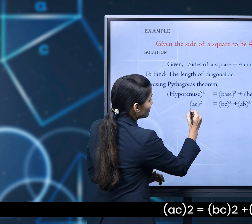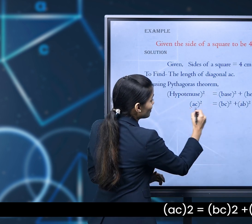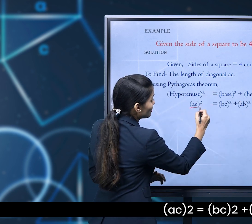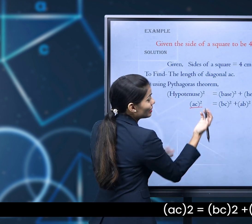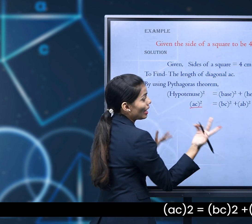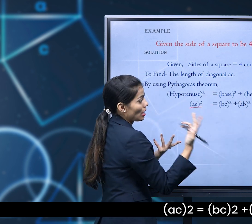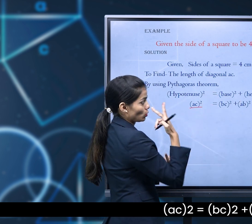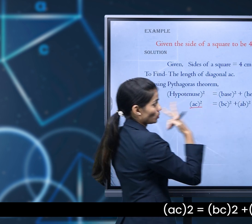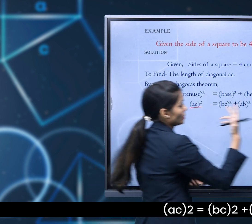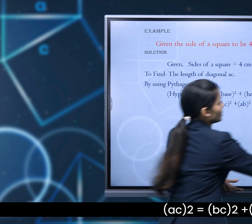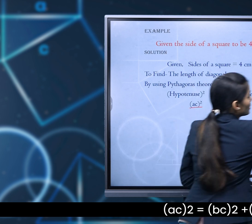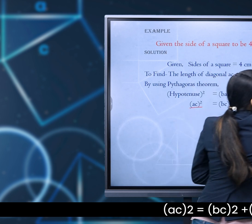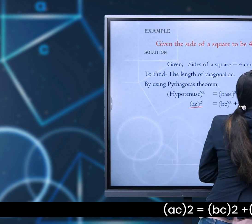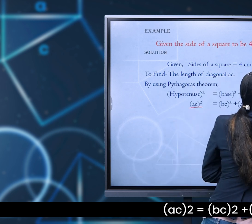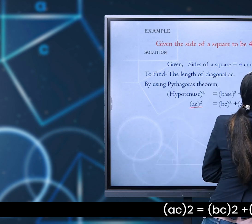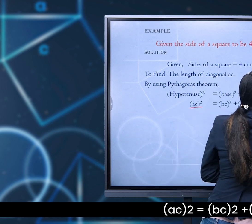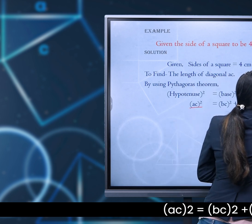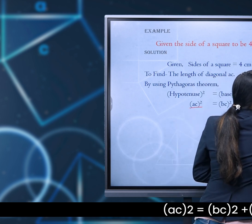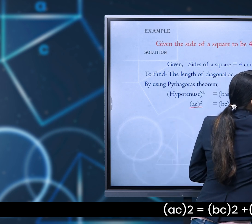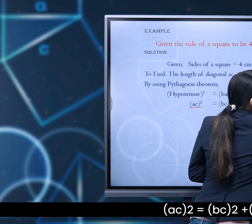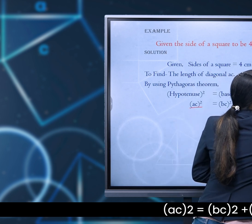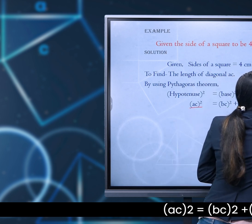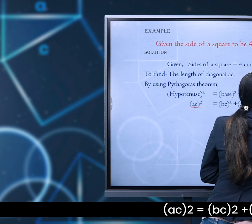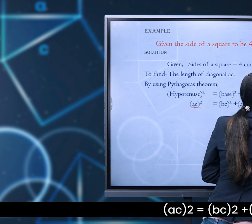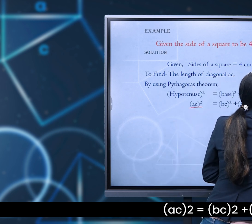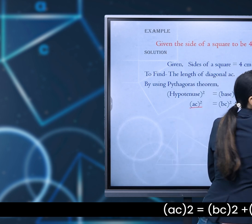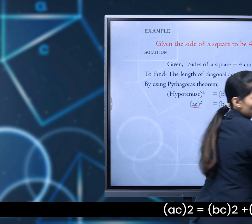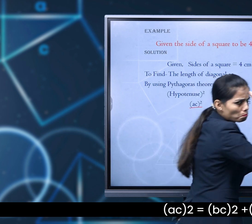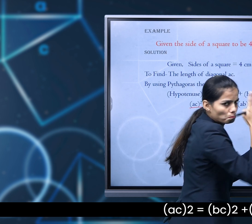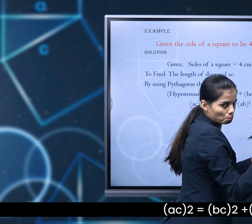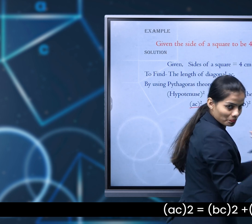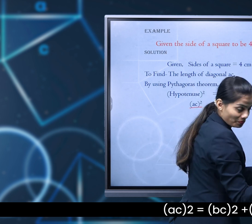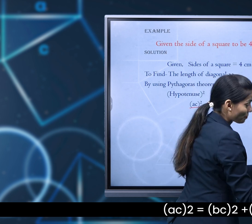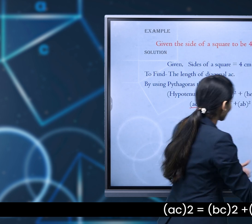AC square is equal to BC square plus AB square.